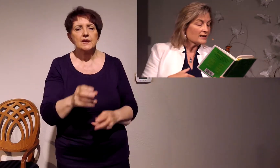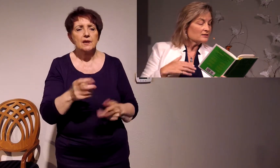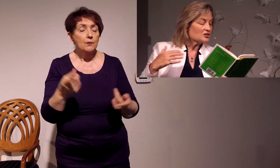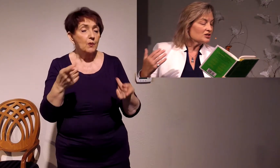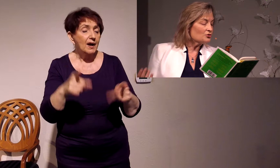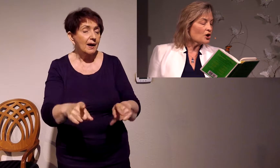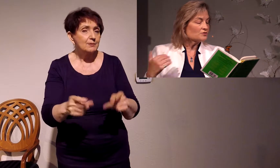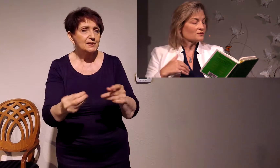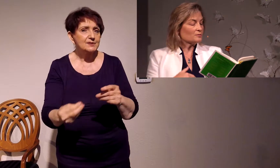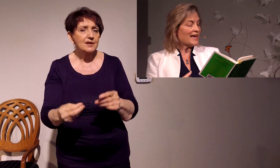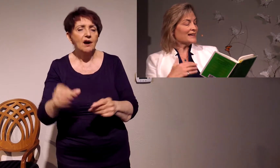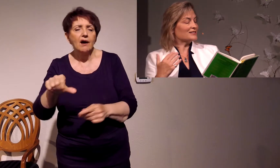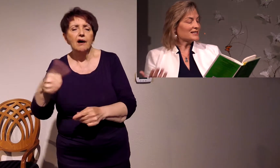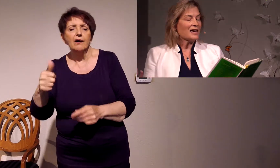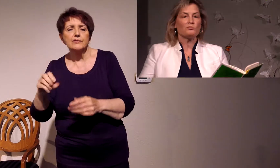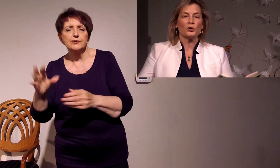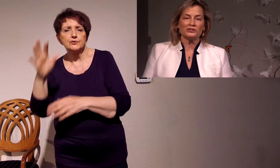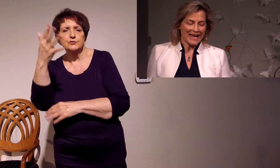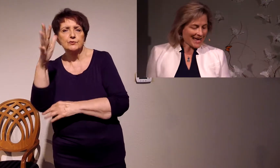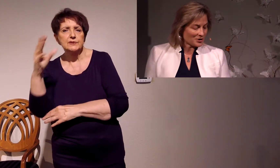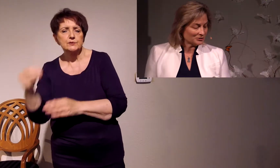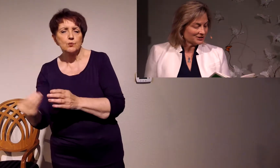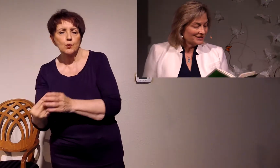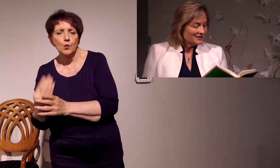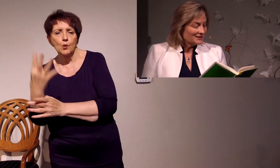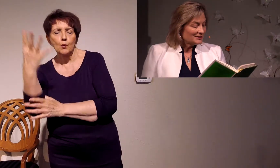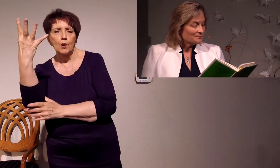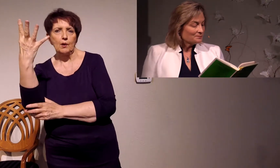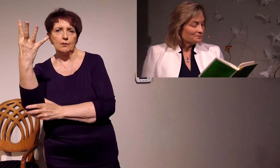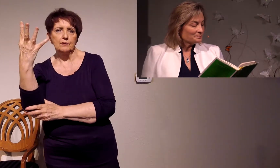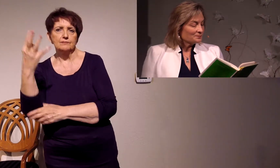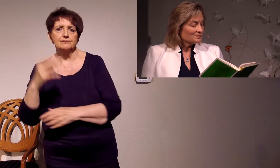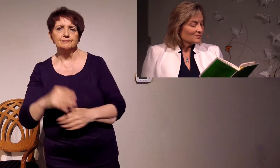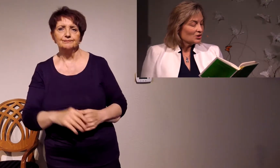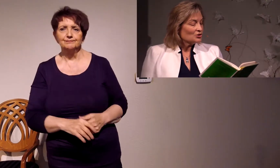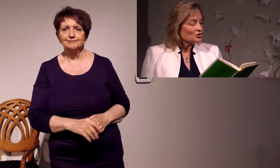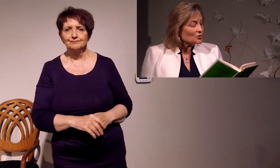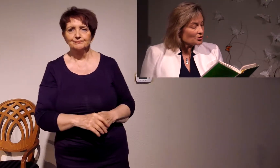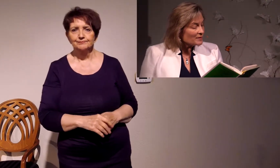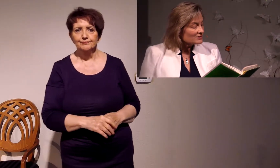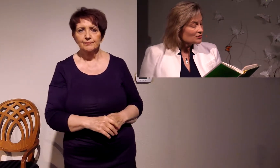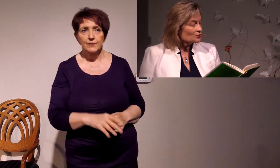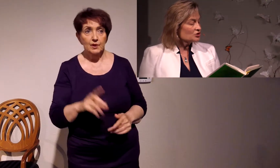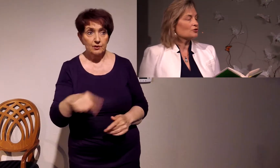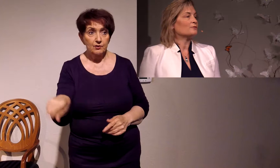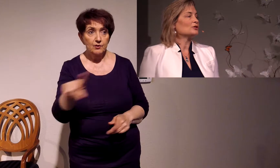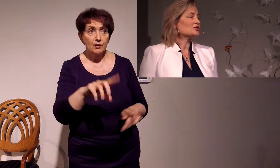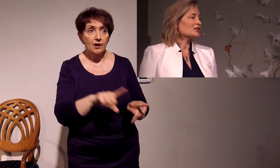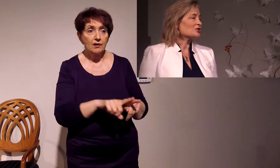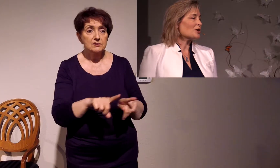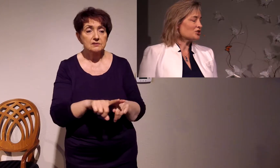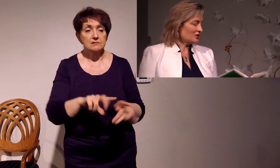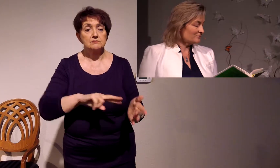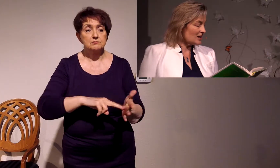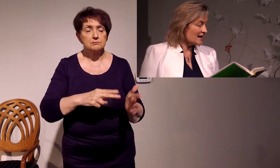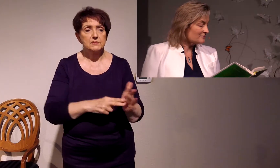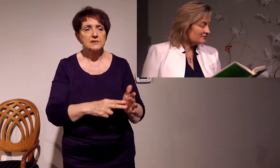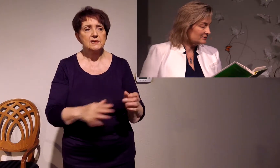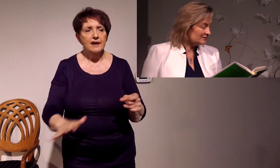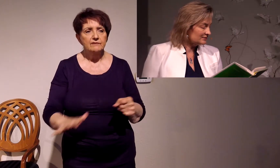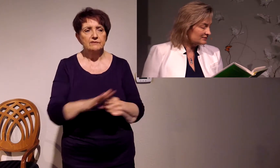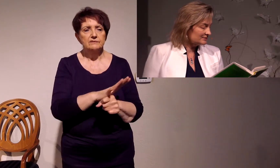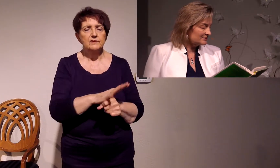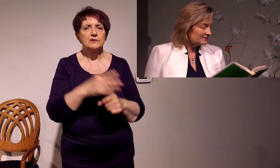that miraculously grows from egg to tadpole to adult. You too are meant to reach your fullest expression of